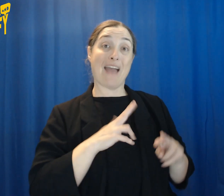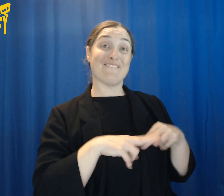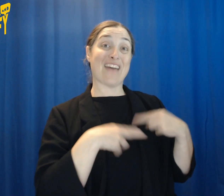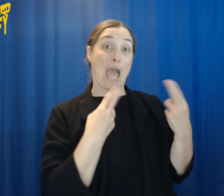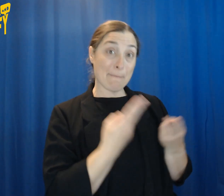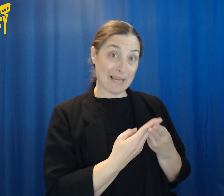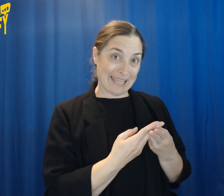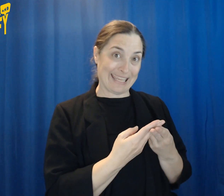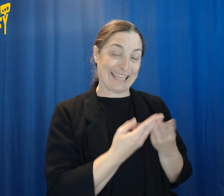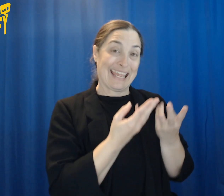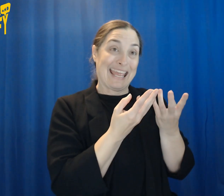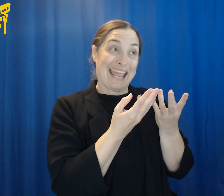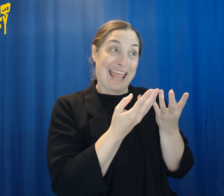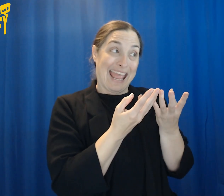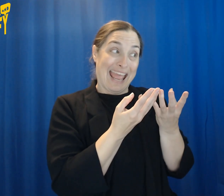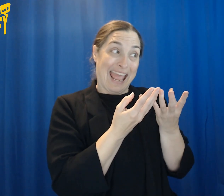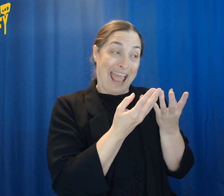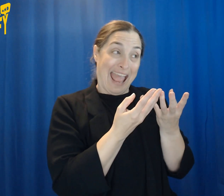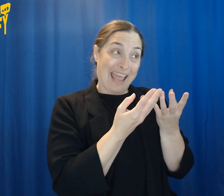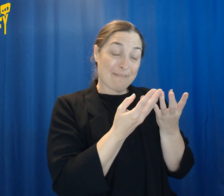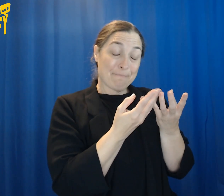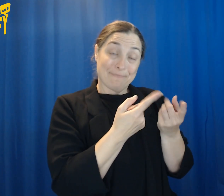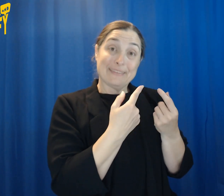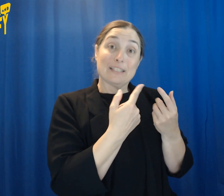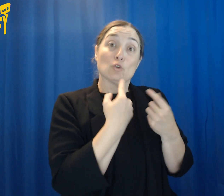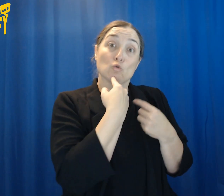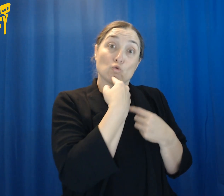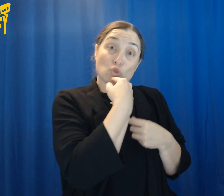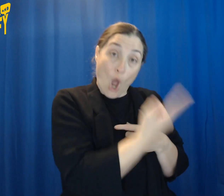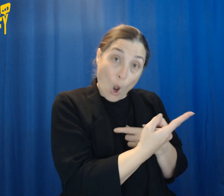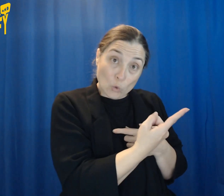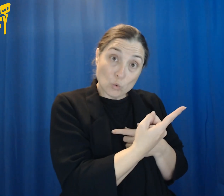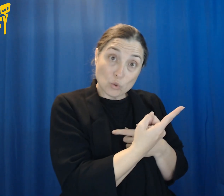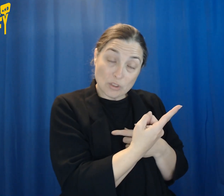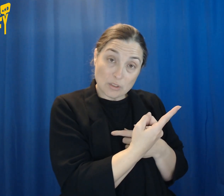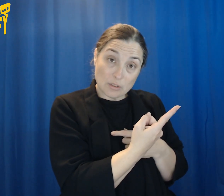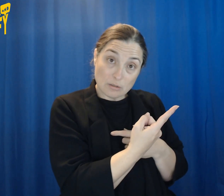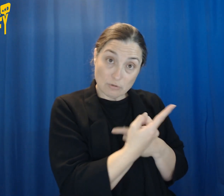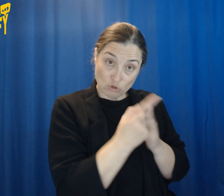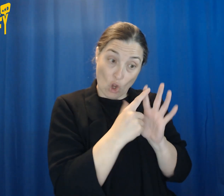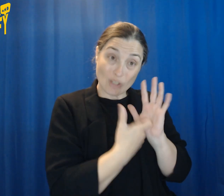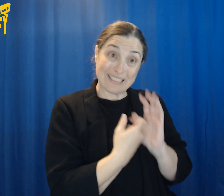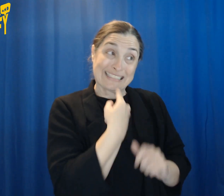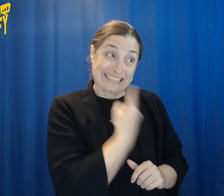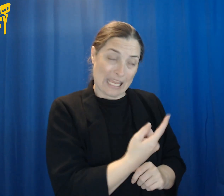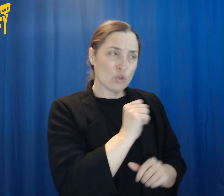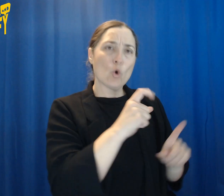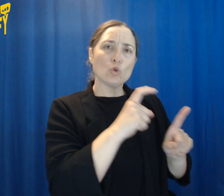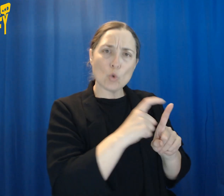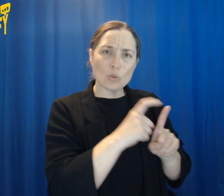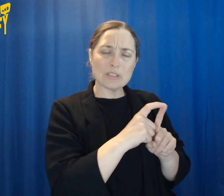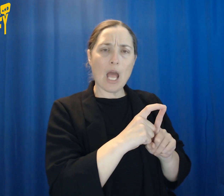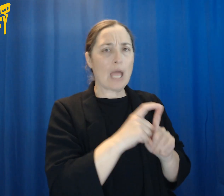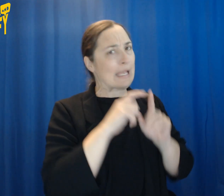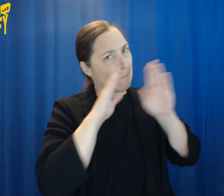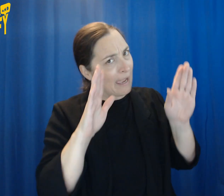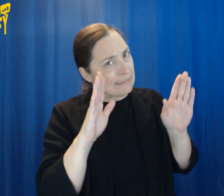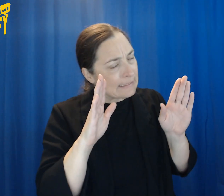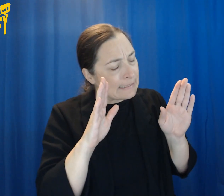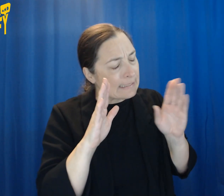had maybe been told, your daughter Jessica is amazing and wonderful, but she has